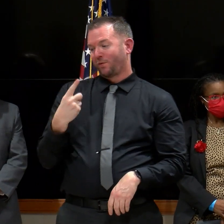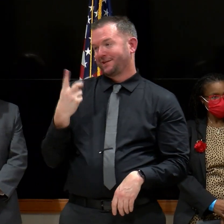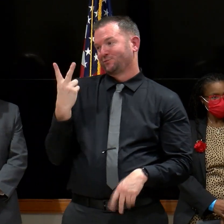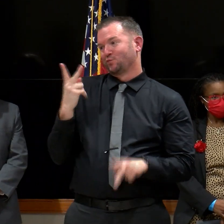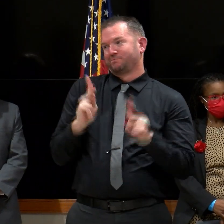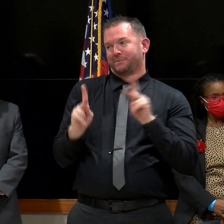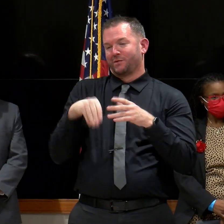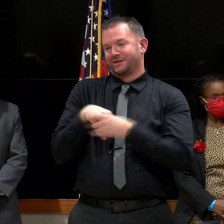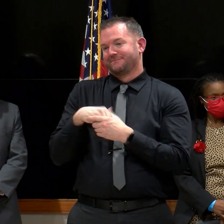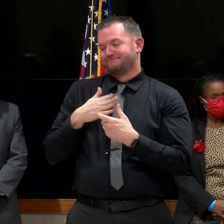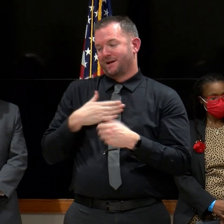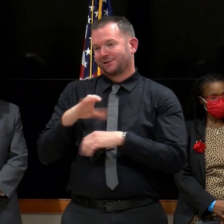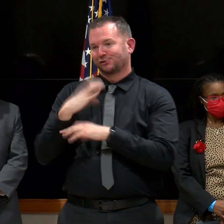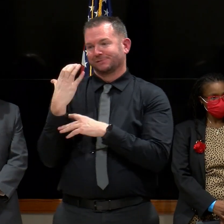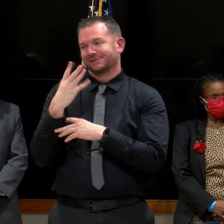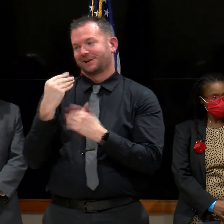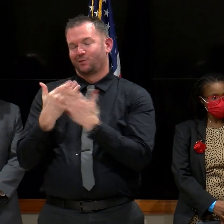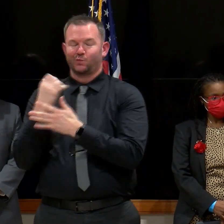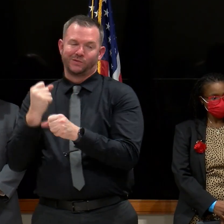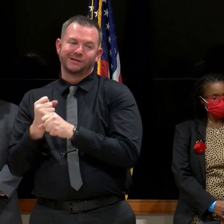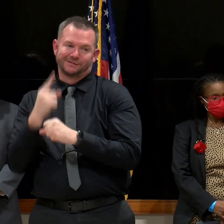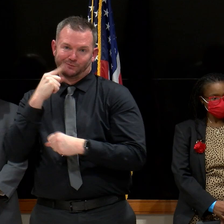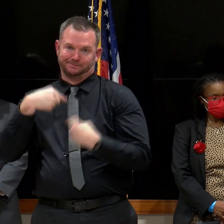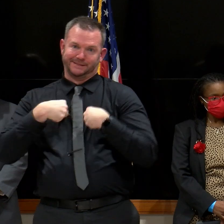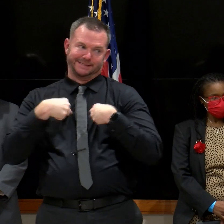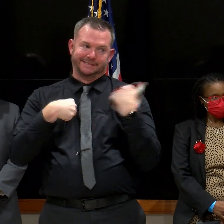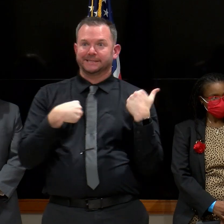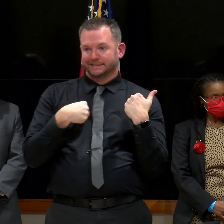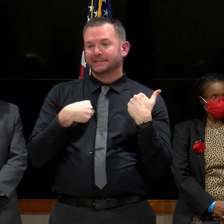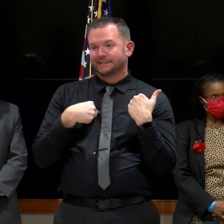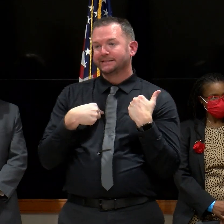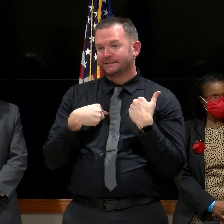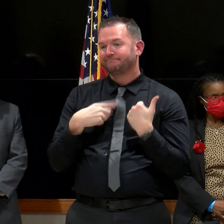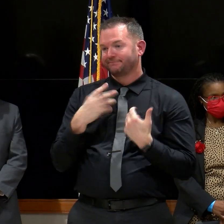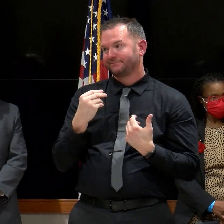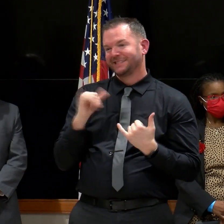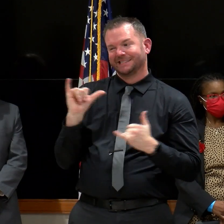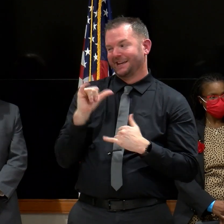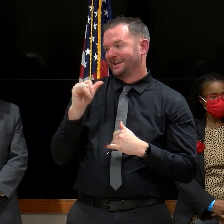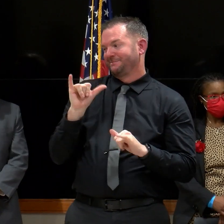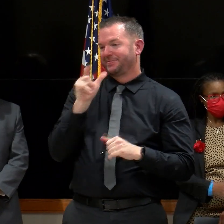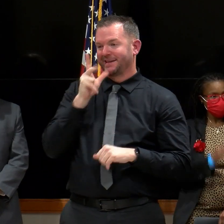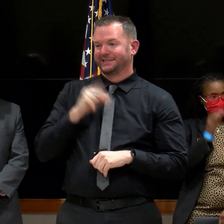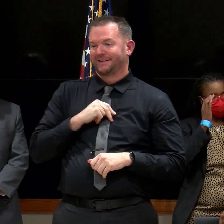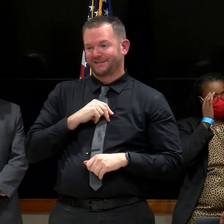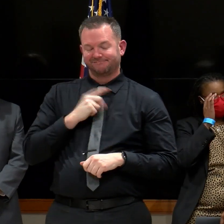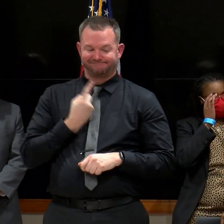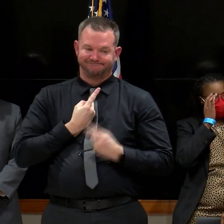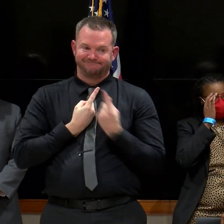Year, just as I had a two-person Thanksgiving. And so we are not just saying